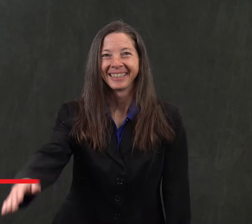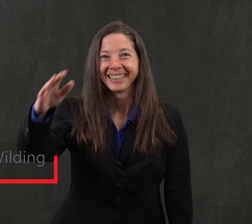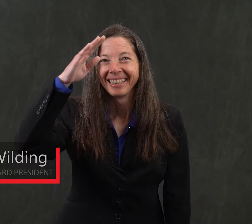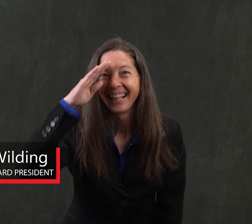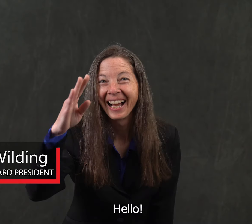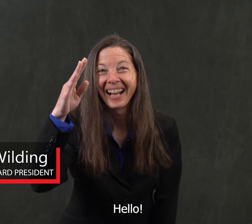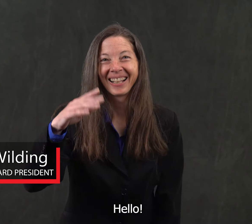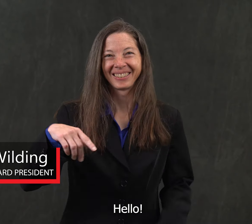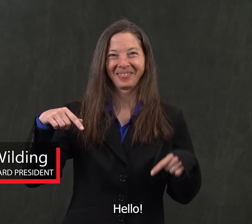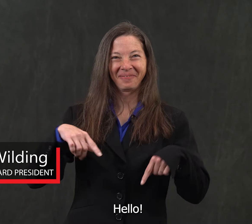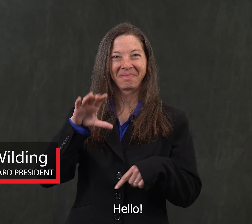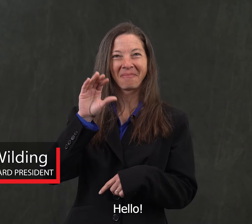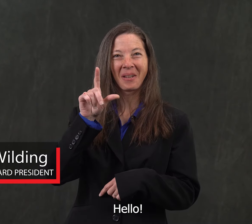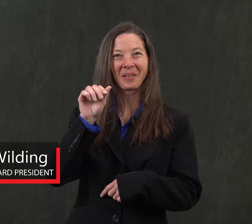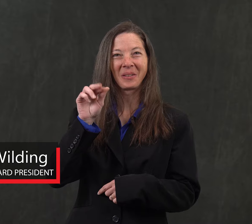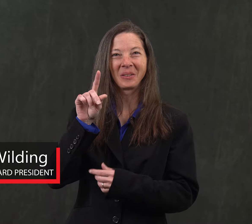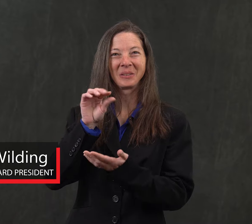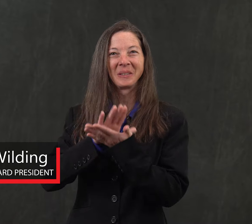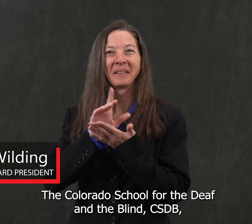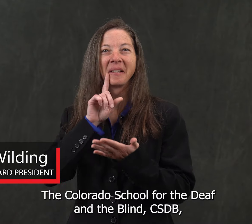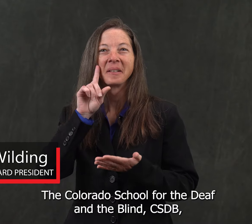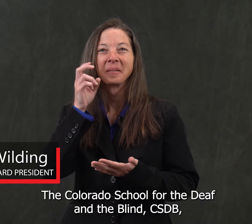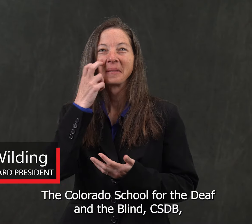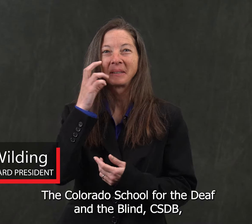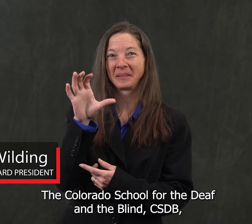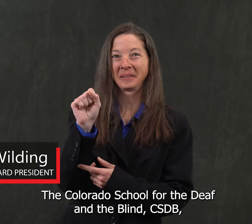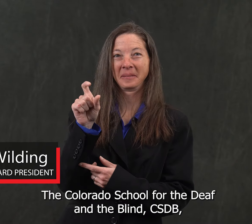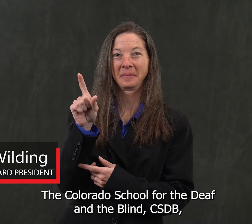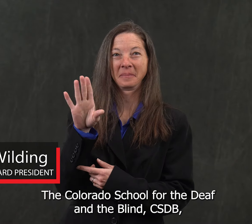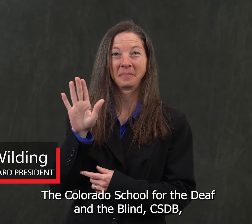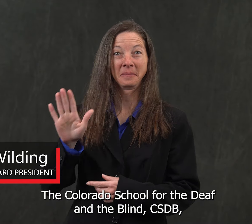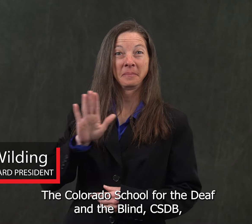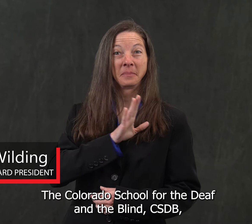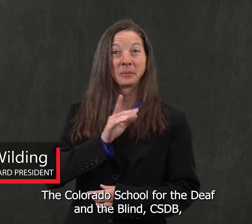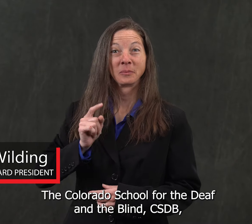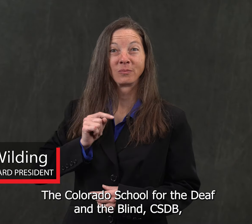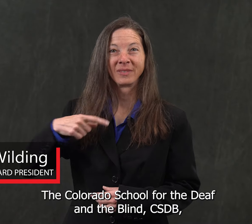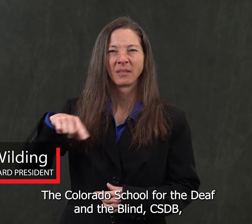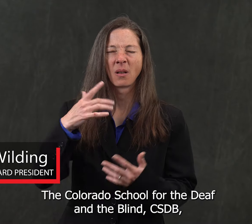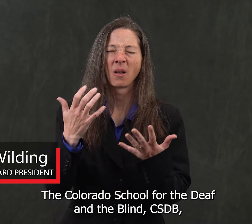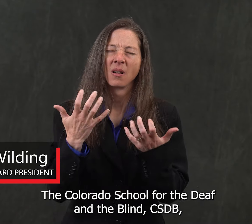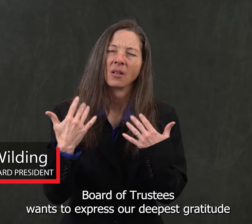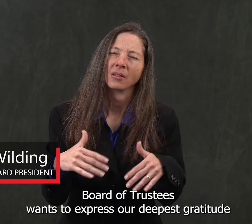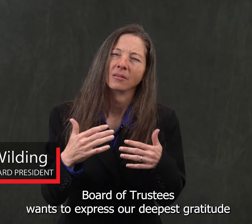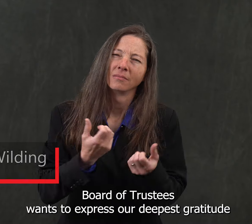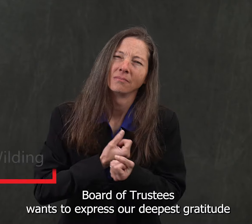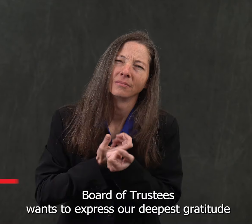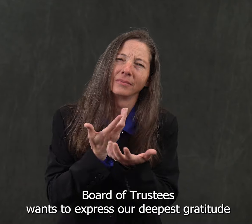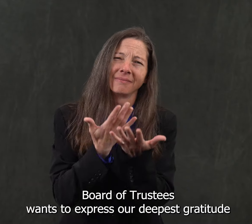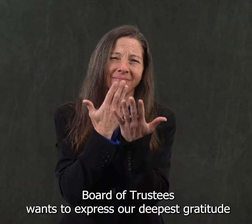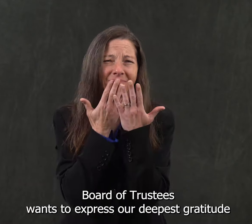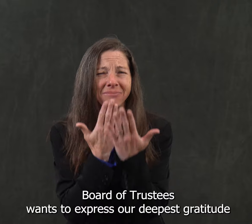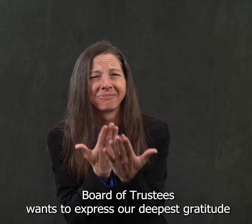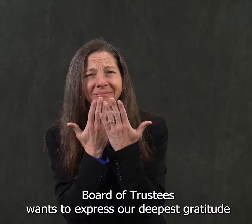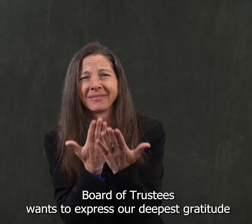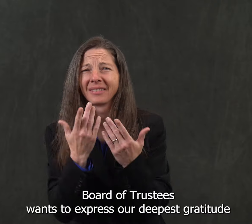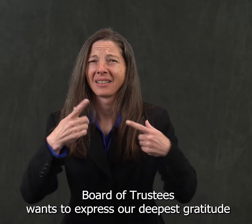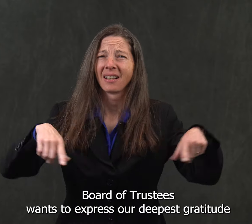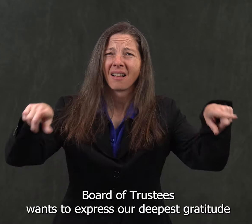her. Hello. The Colorado School for the Deaf and the Blind, CSDB, Board of Trustees wants to express our